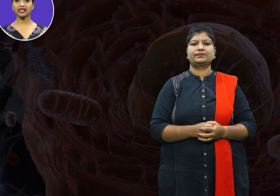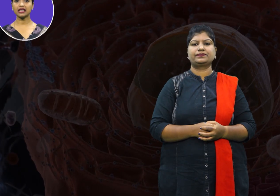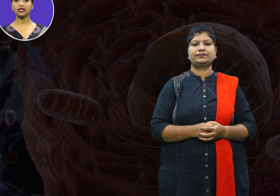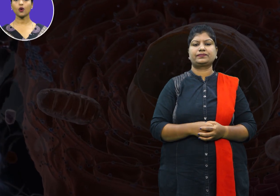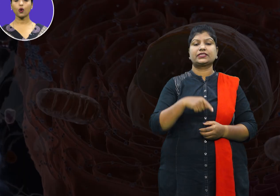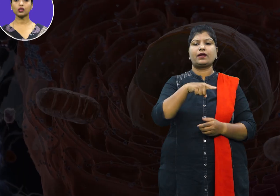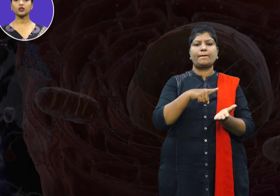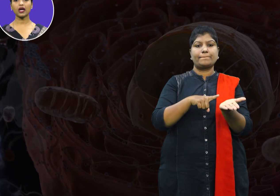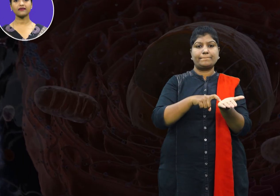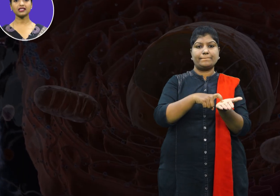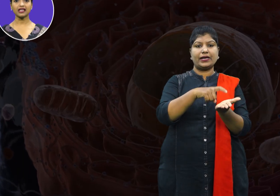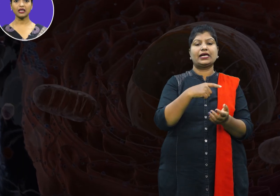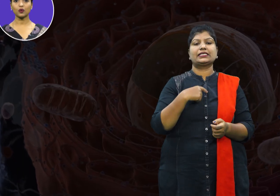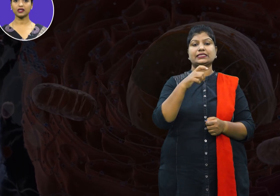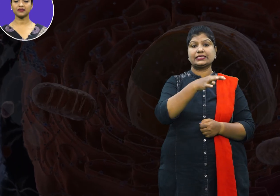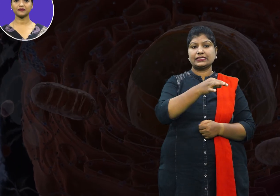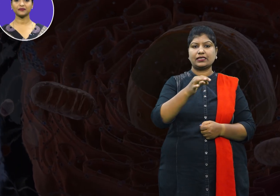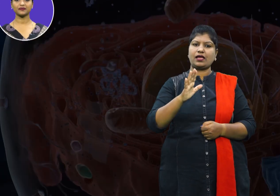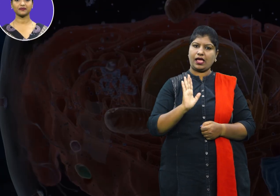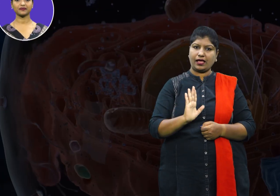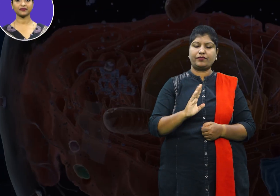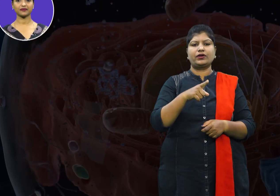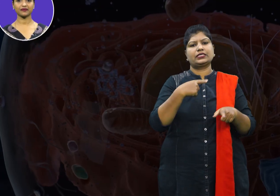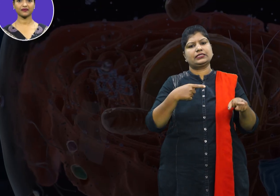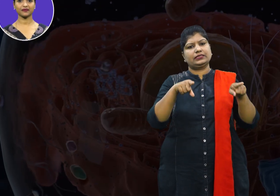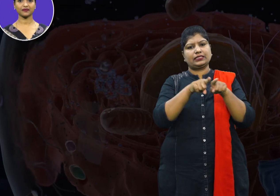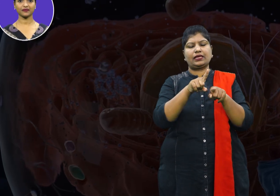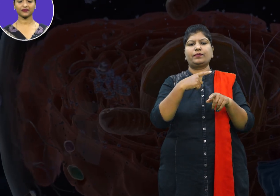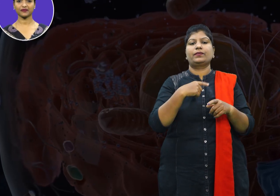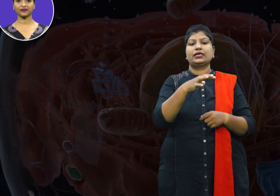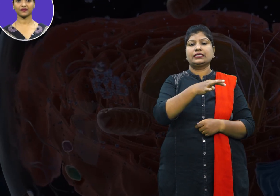Bacterial cell also have a cell wall.